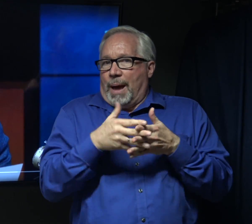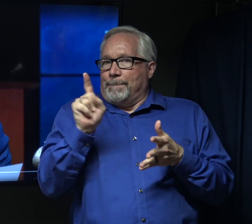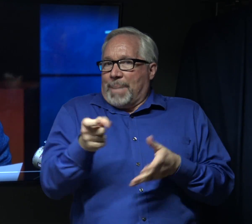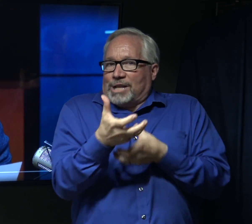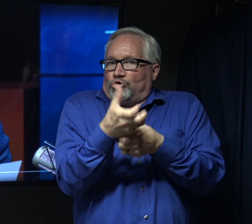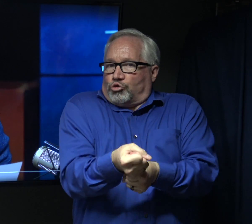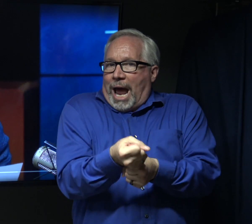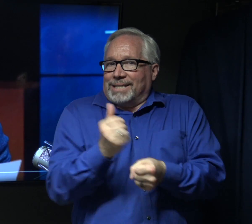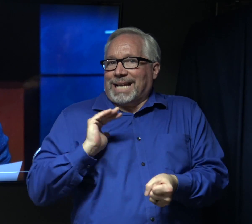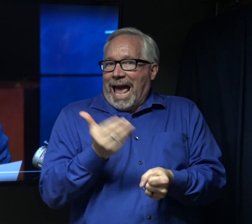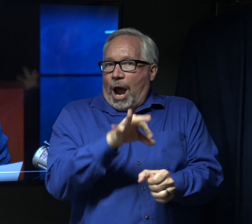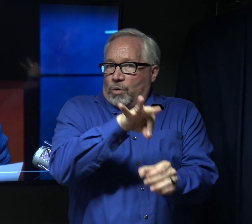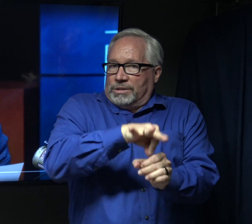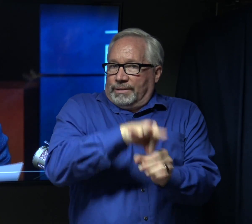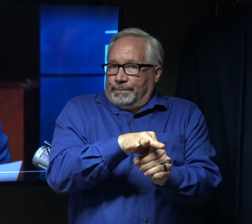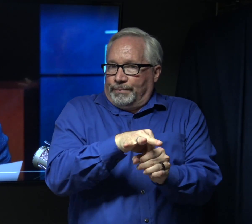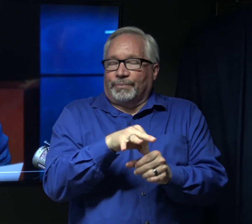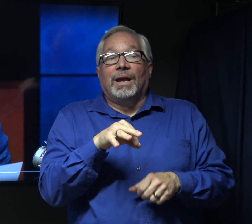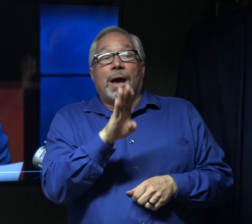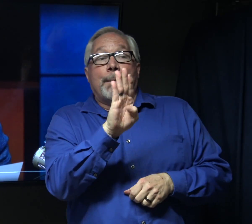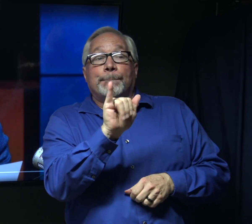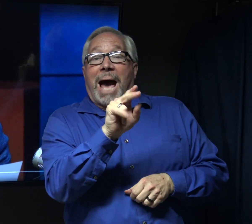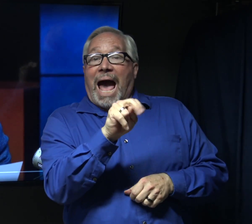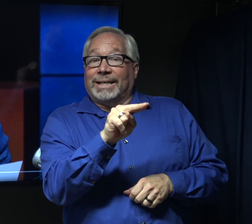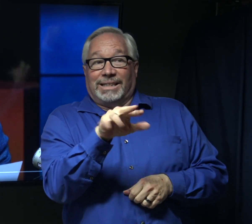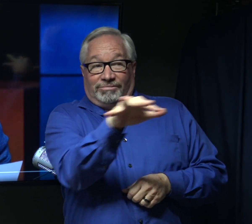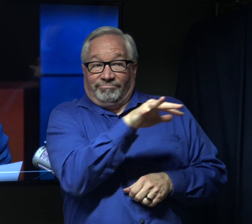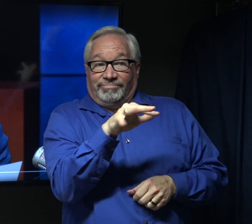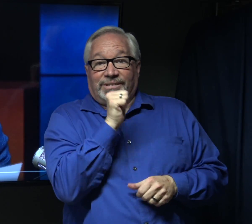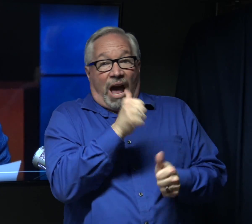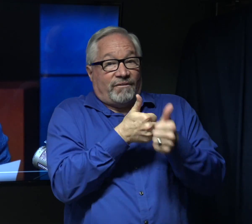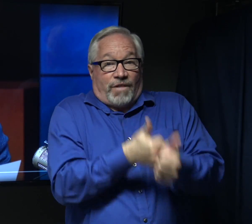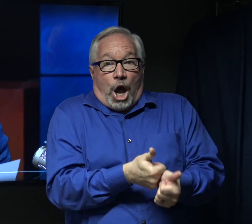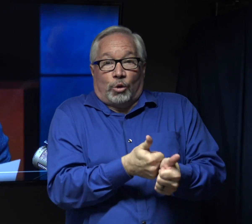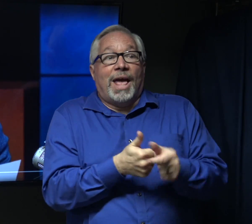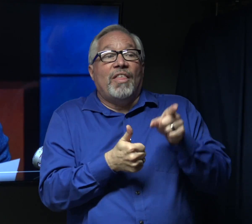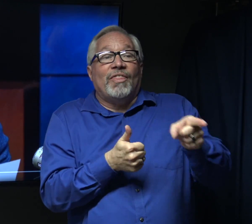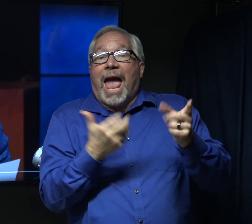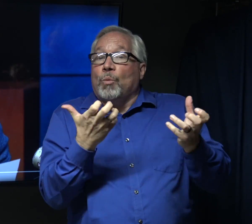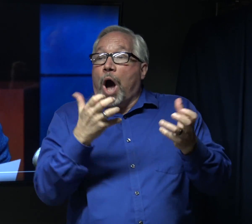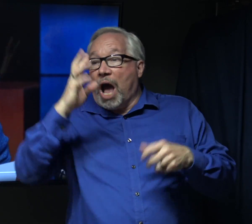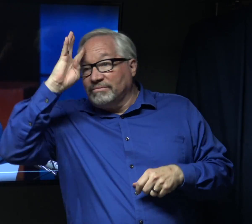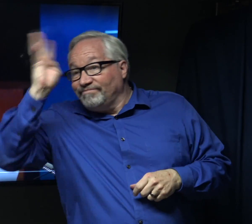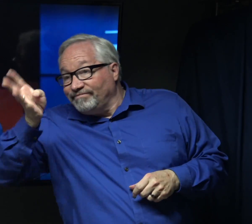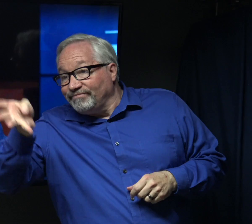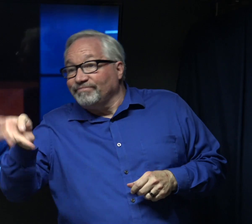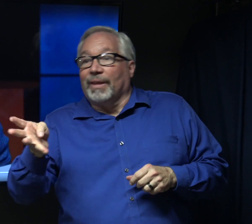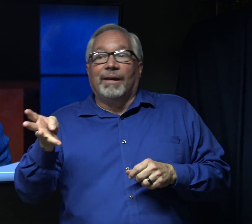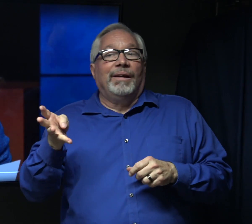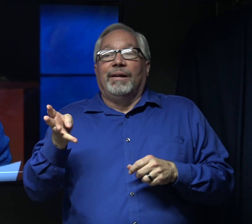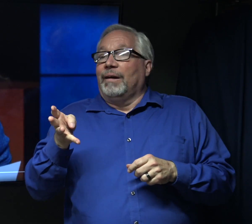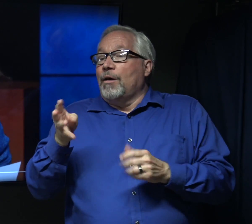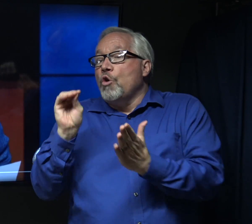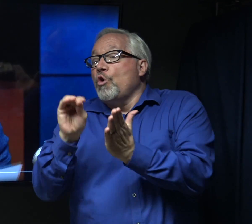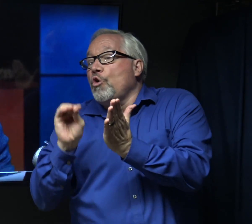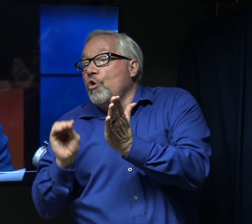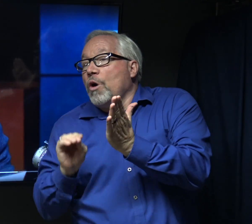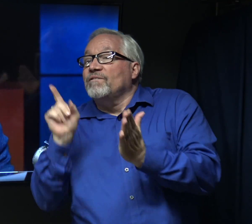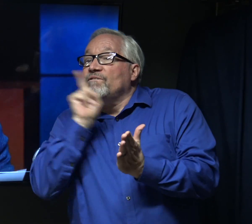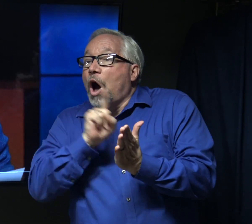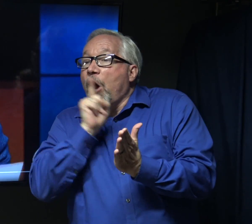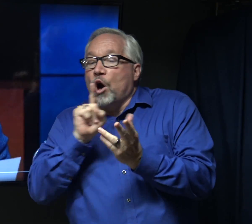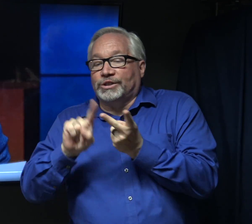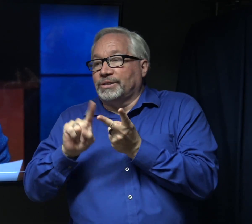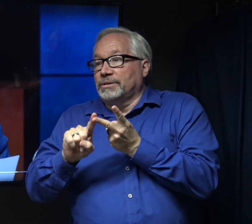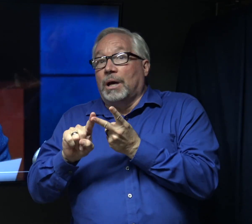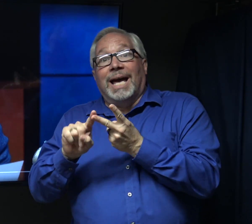to agree with this basic principle and wants ballots counted even if they are fraudulent, manufactured, or cast by ineligible or